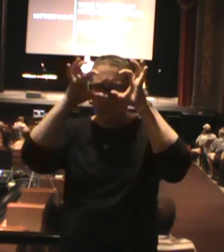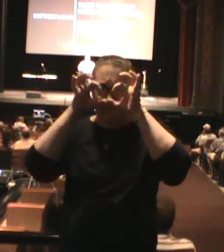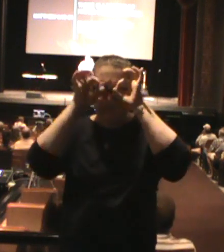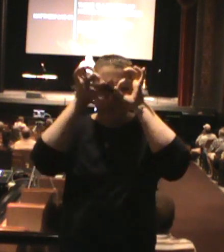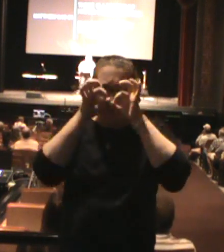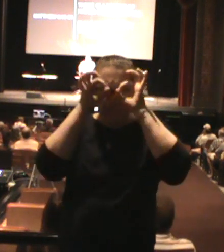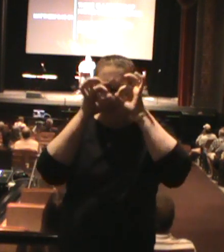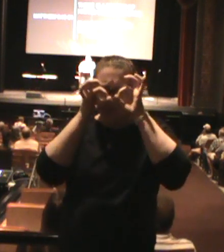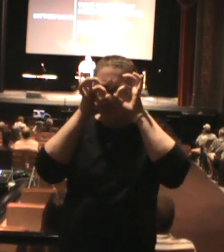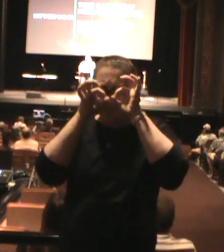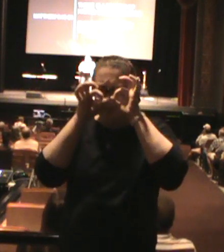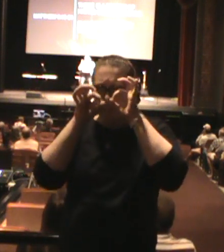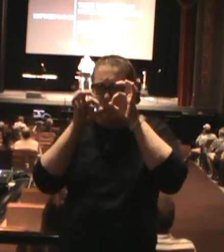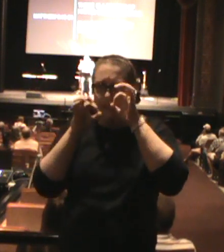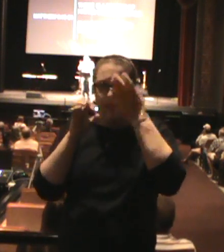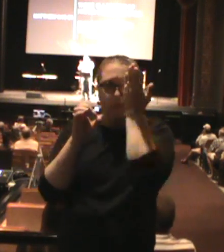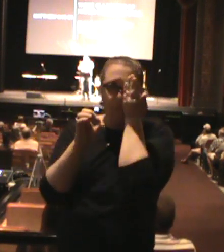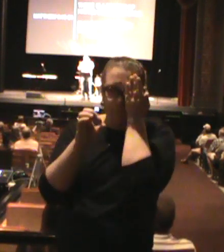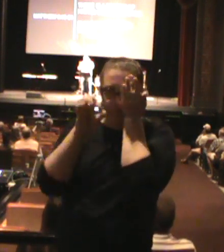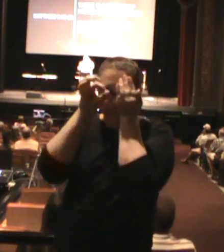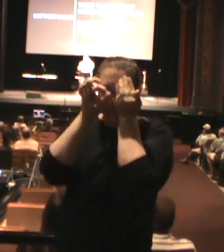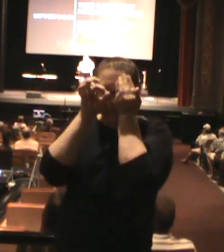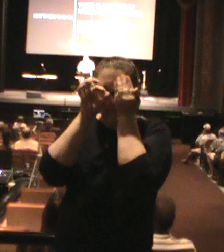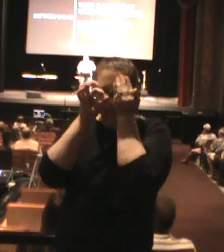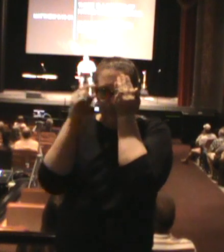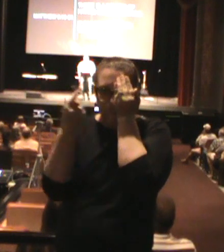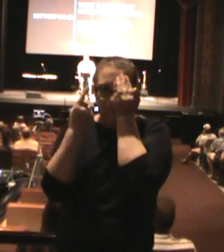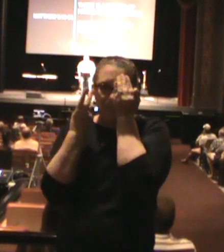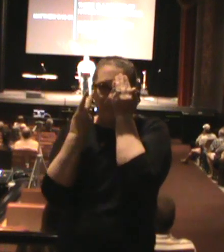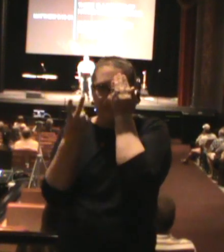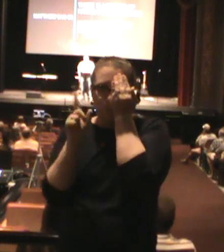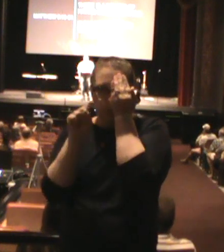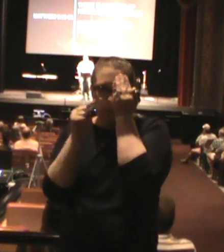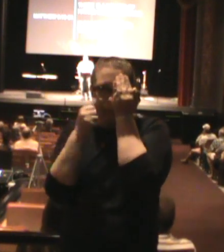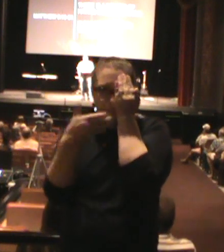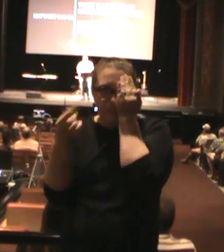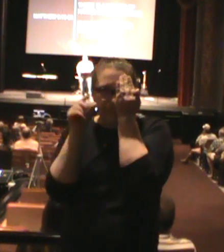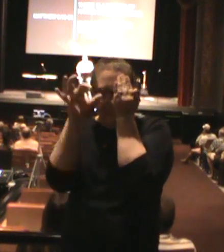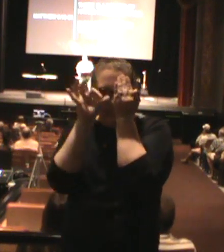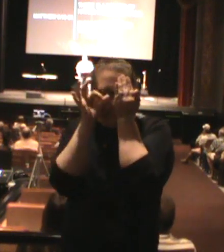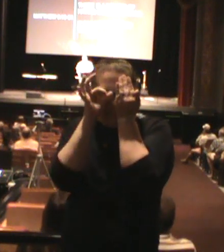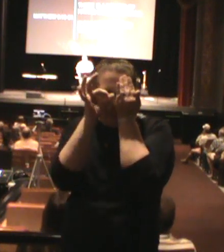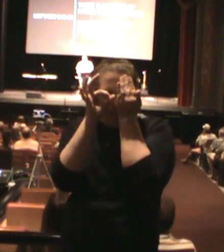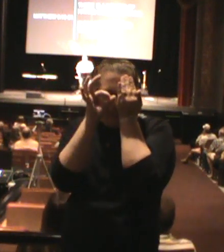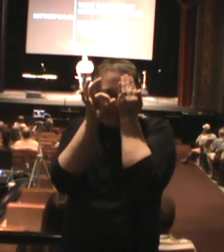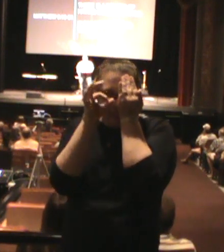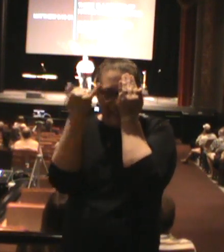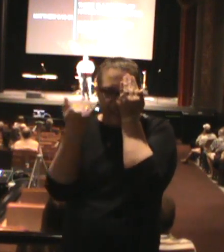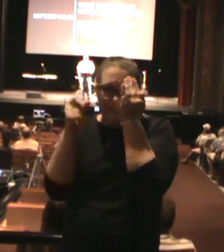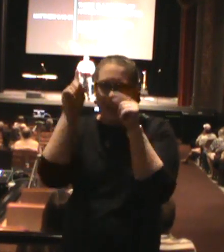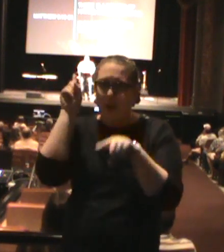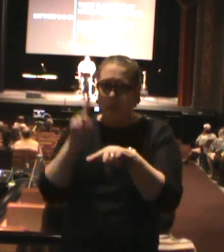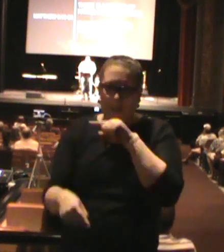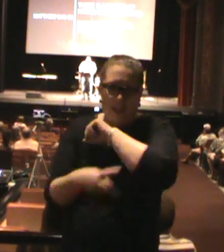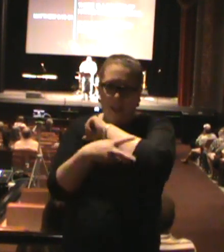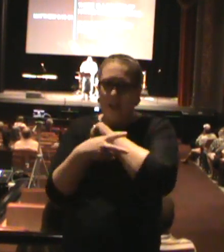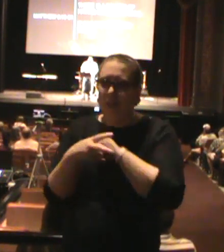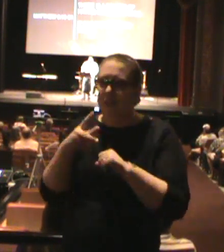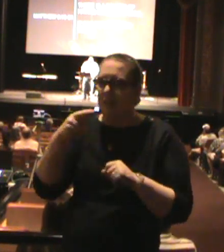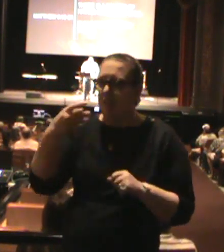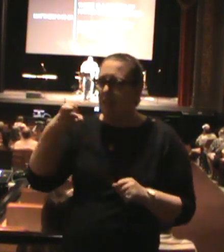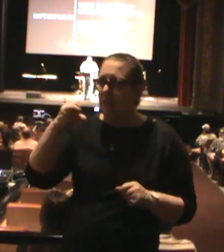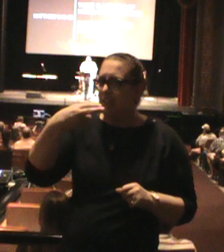And then they just shut out one eye so you can only see one thing. And I hate that because you can't cheat anymore. I